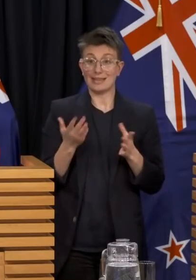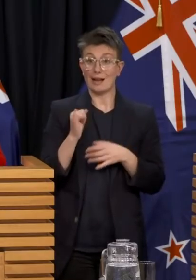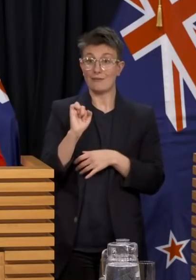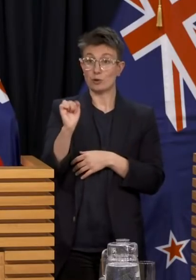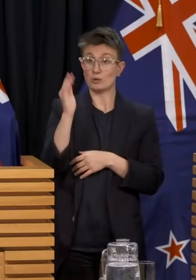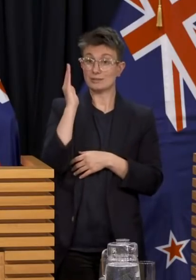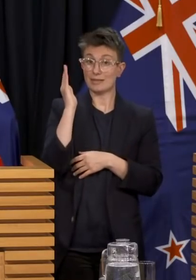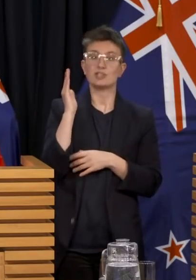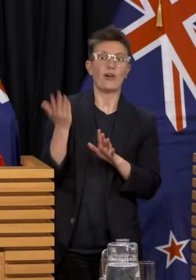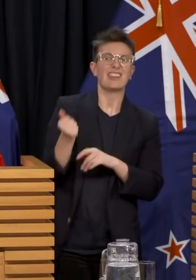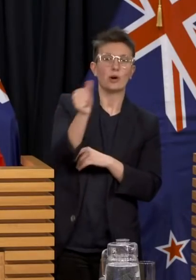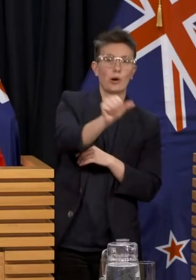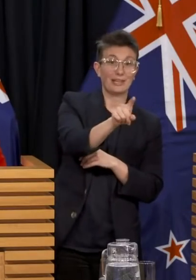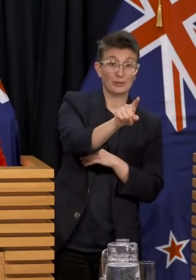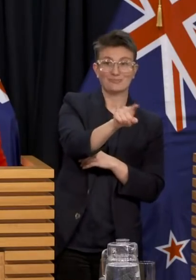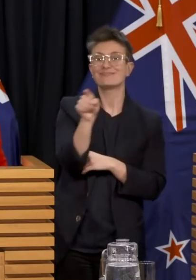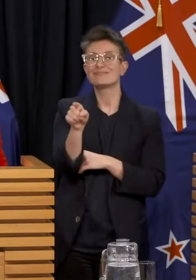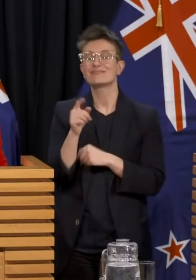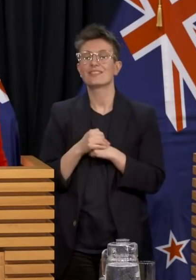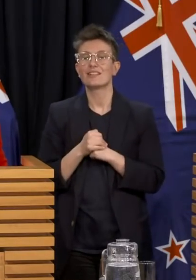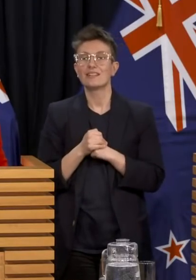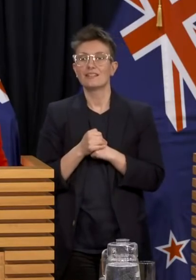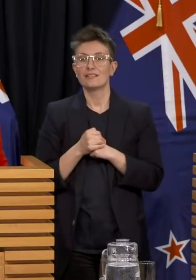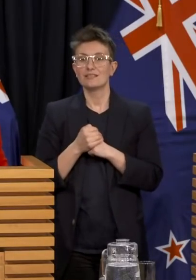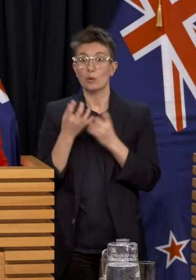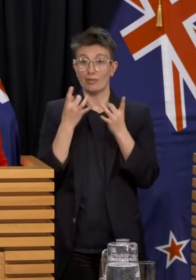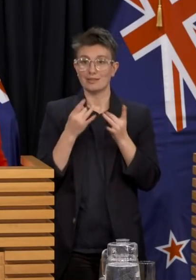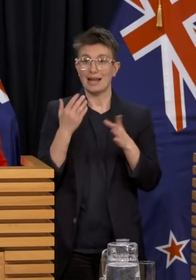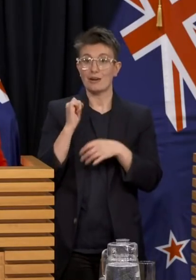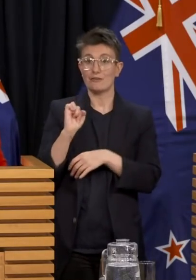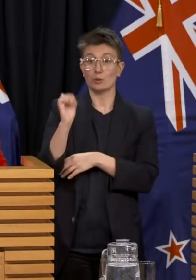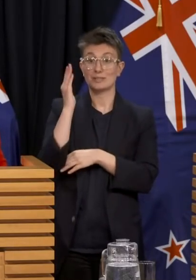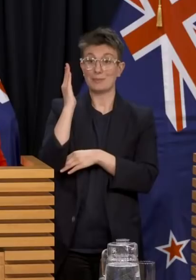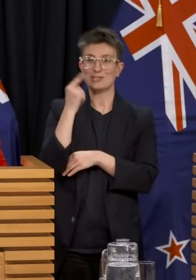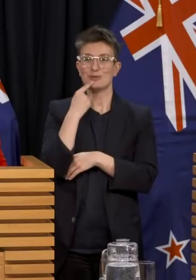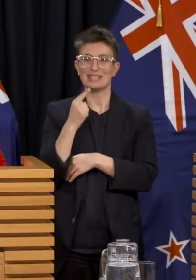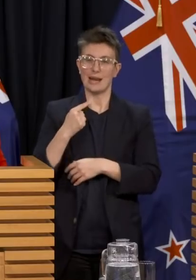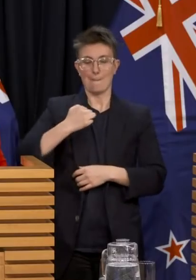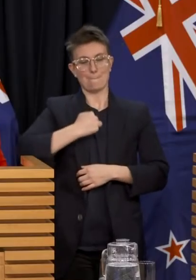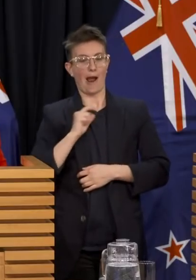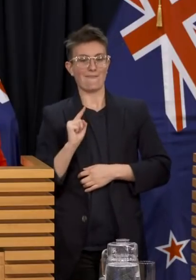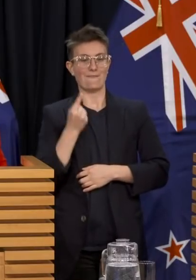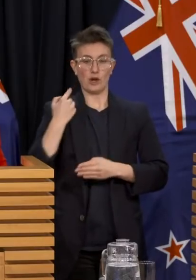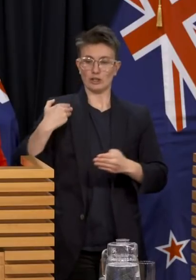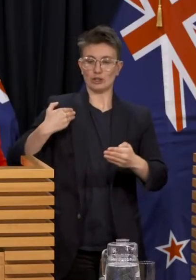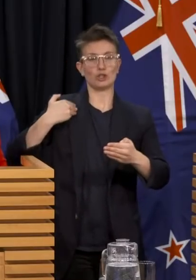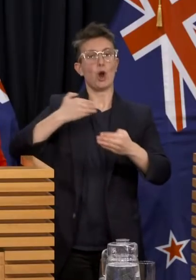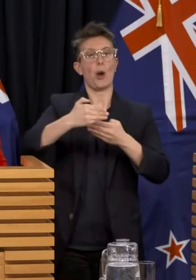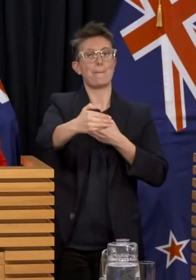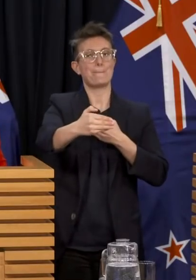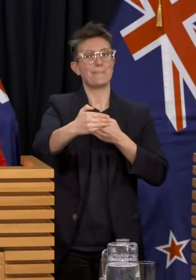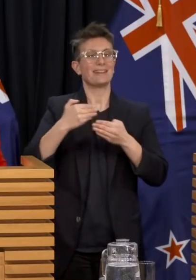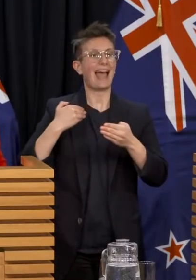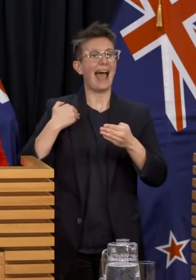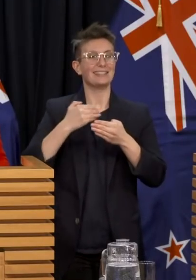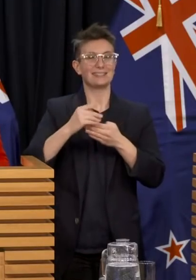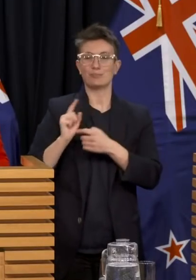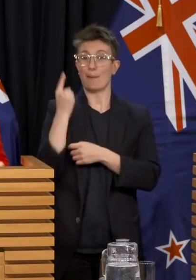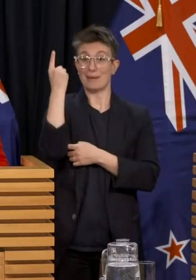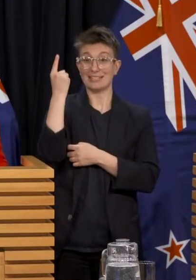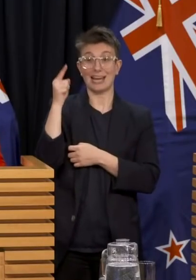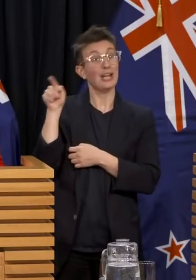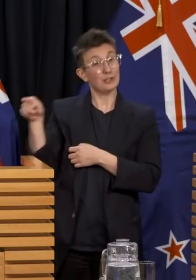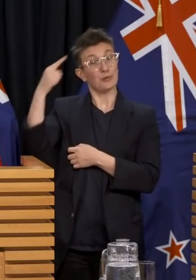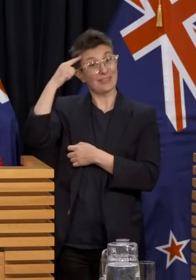and then I'll come back to. You said in your opening remarks, my first term as Prime Minister. Is that basically an indication for you that you've got this election in the